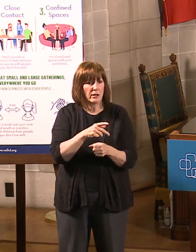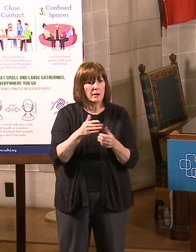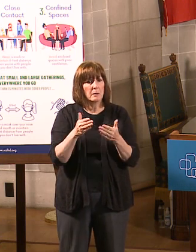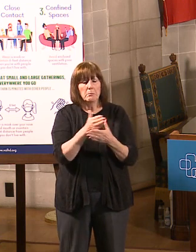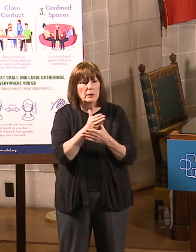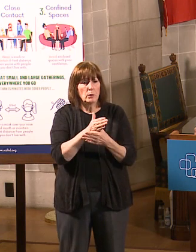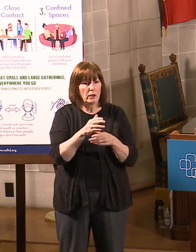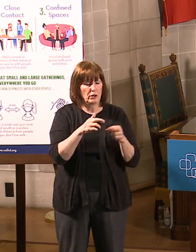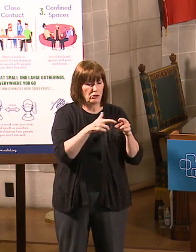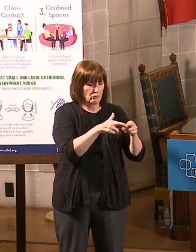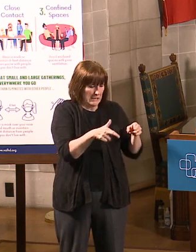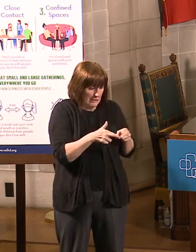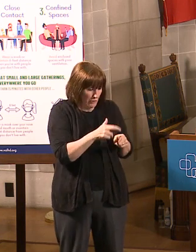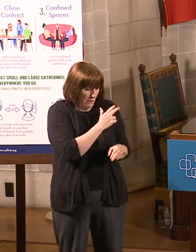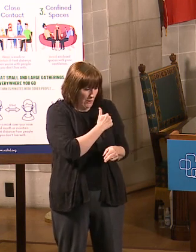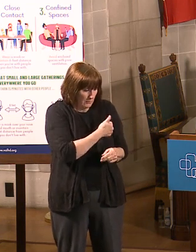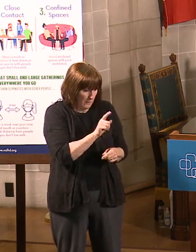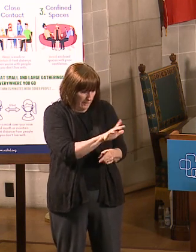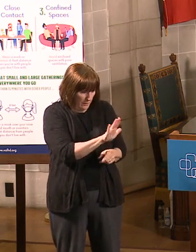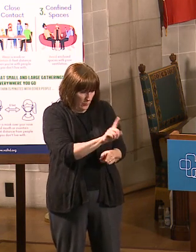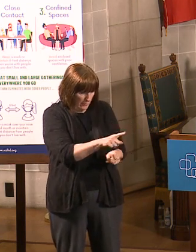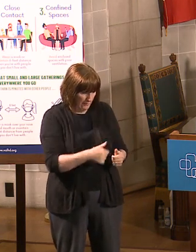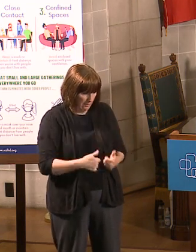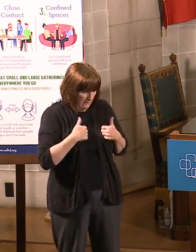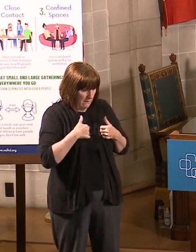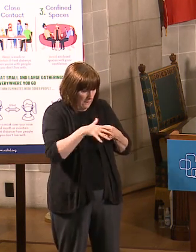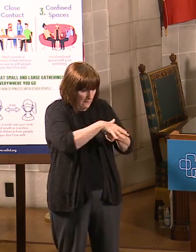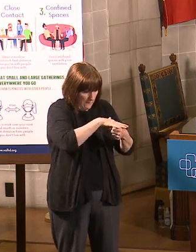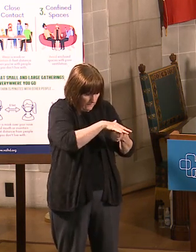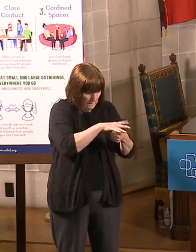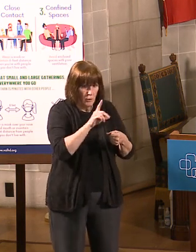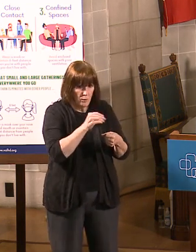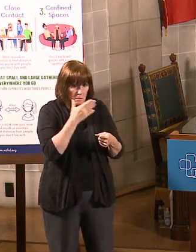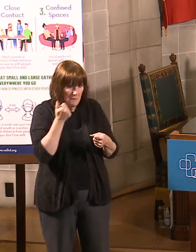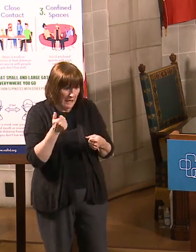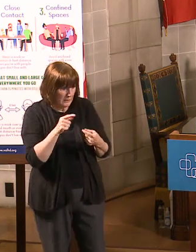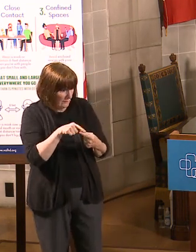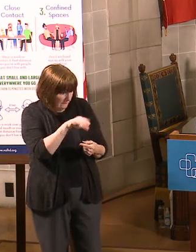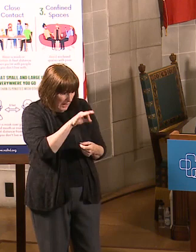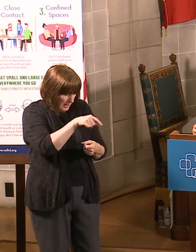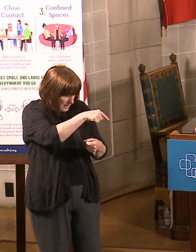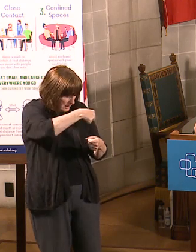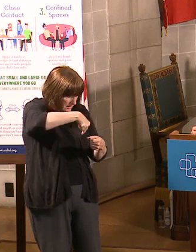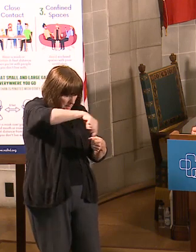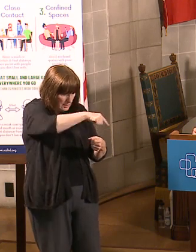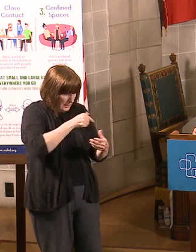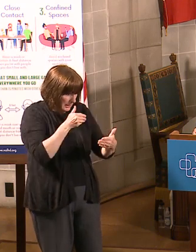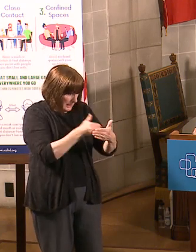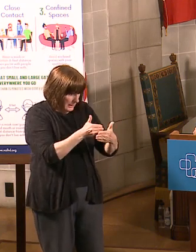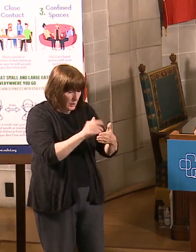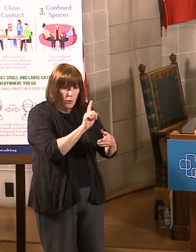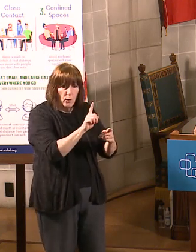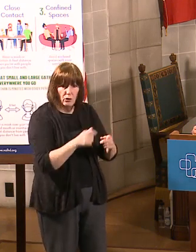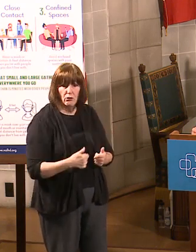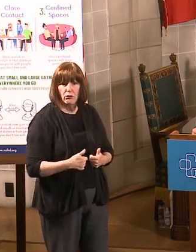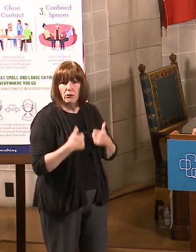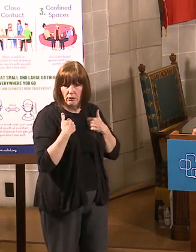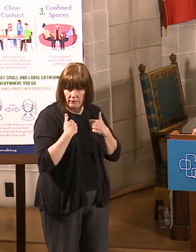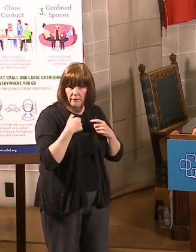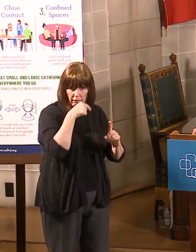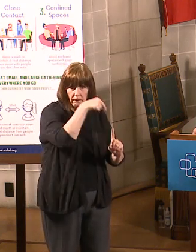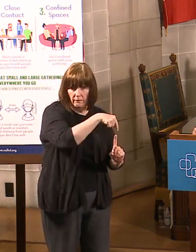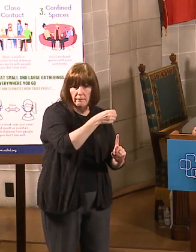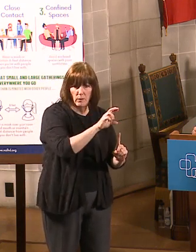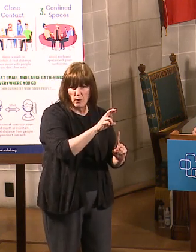regional hospitals where that patient's from, and so they will do their best to find a hospital closest to where that patient is at that